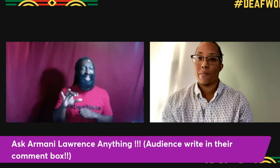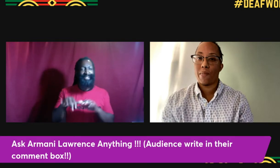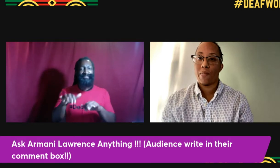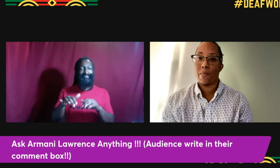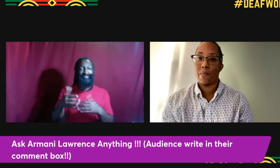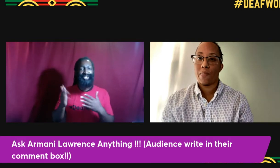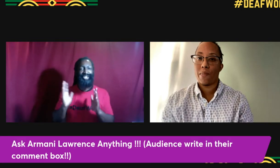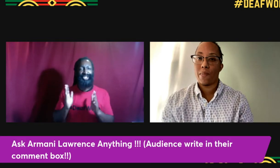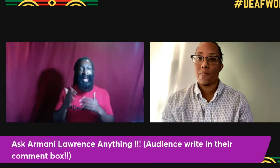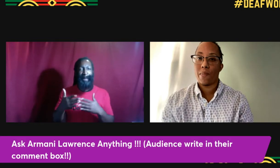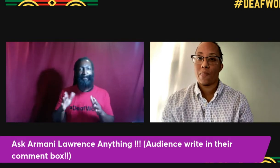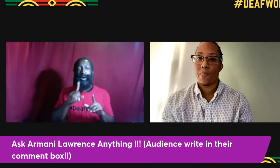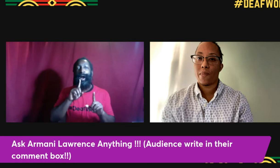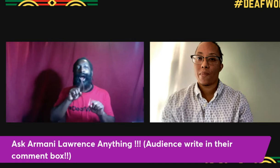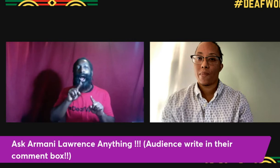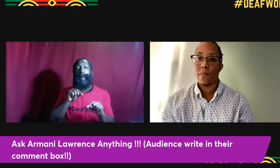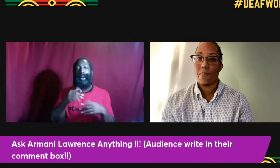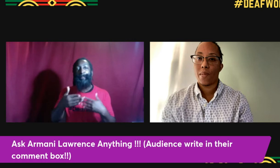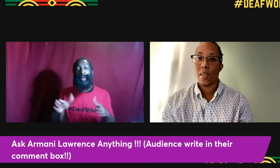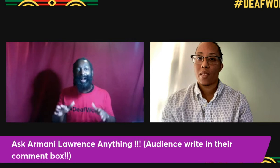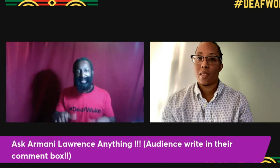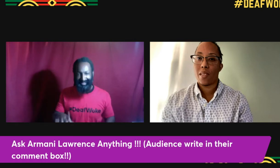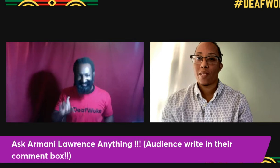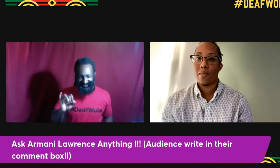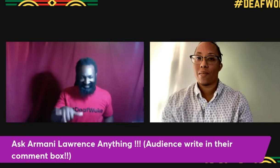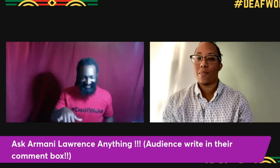If you're on YouTube or Facebook,